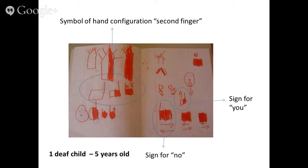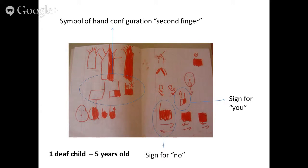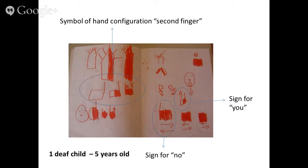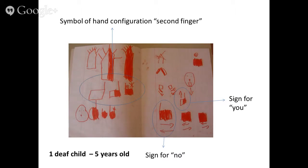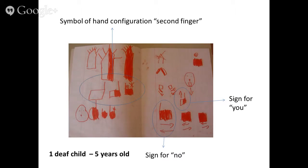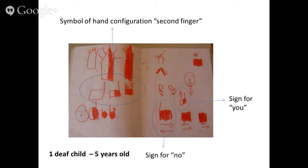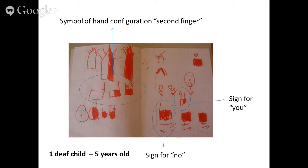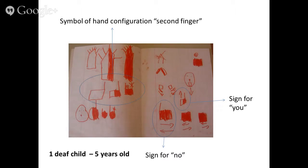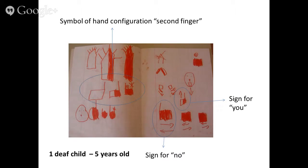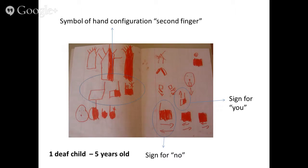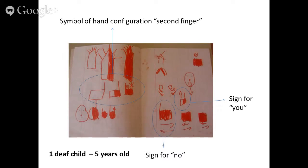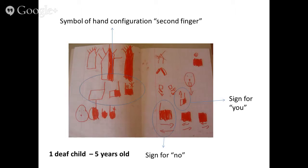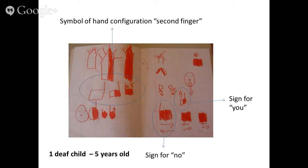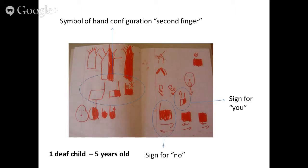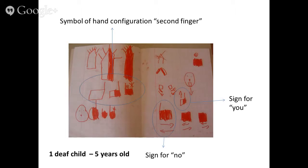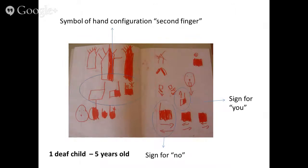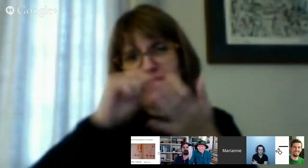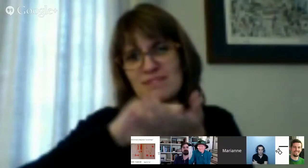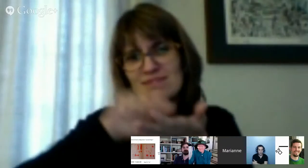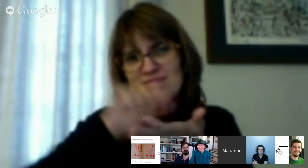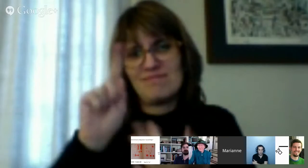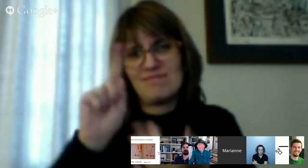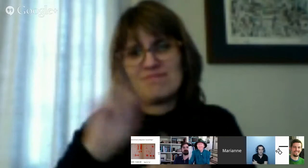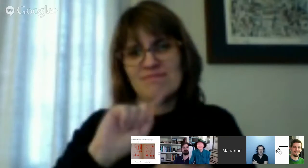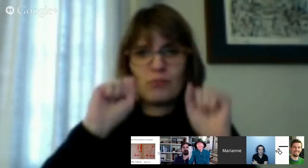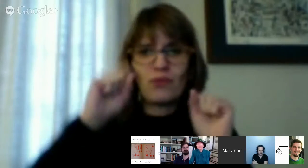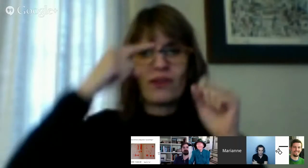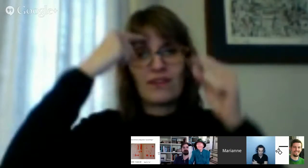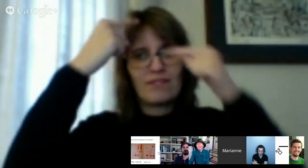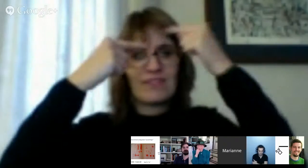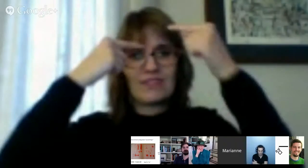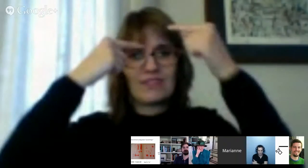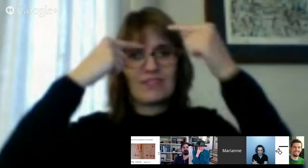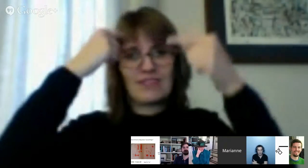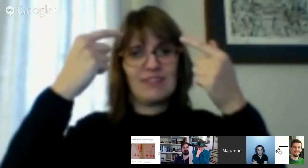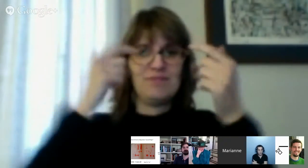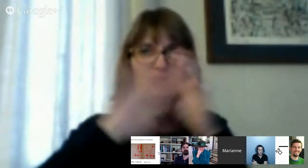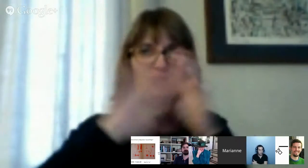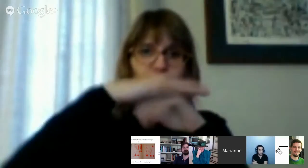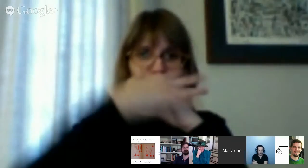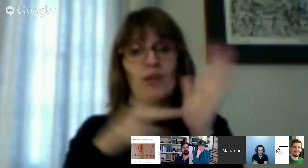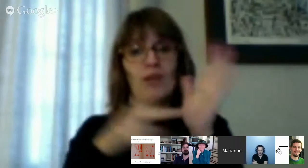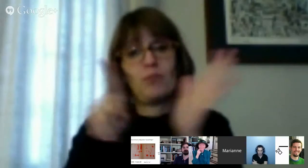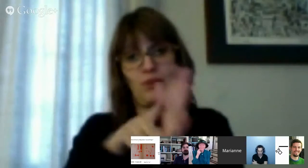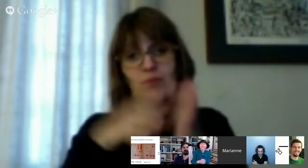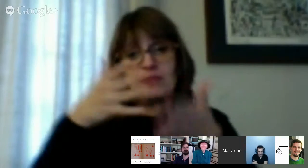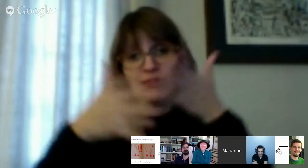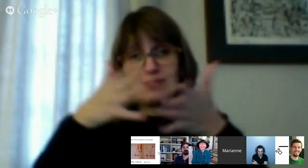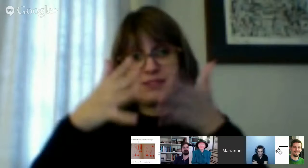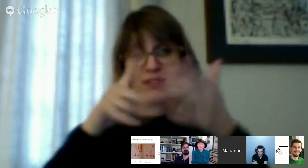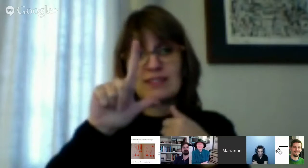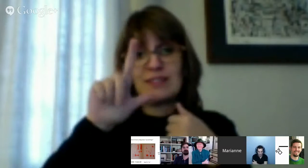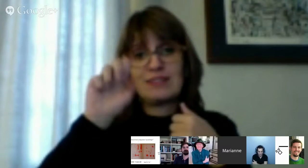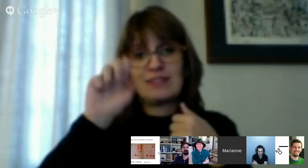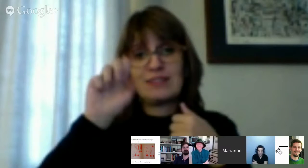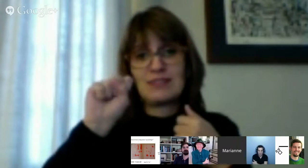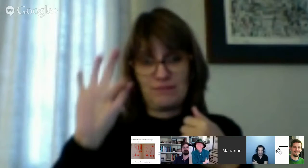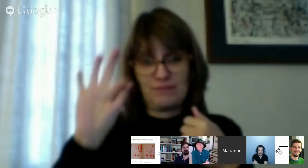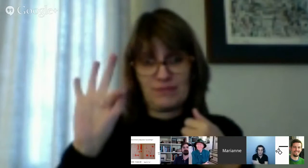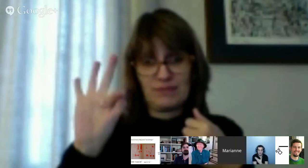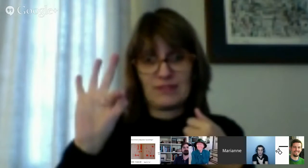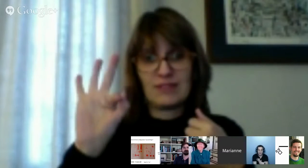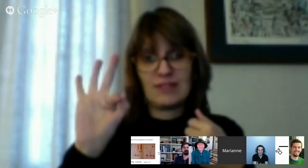Então, eles começaram a brincar. Isso não era escrita de sinais.